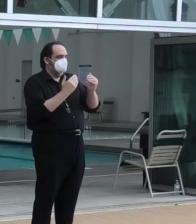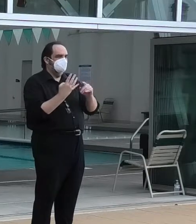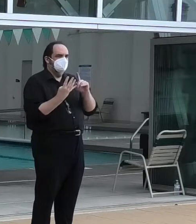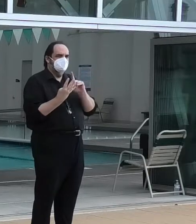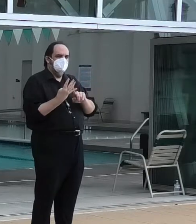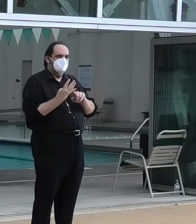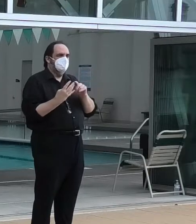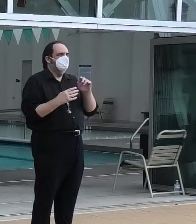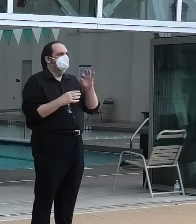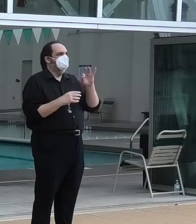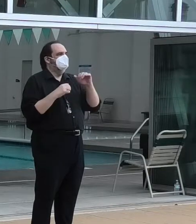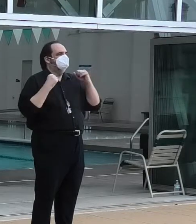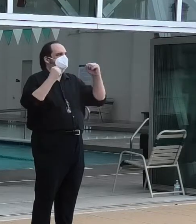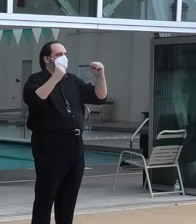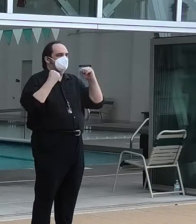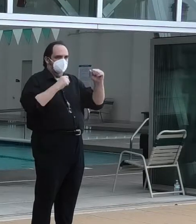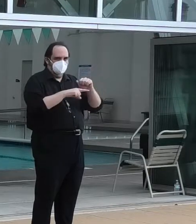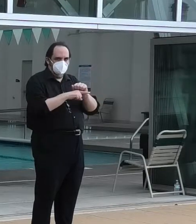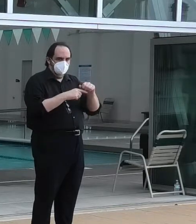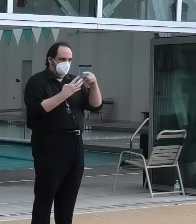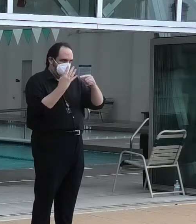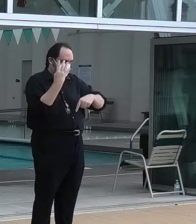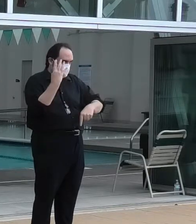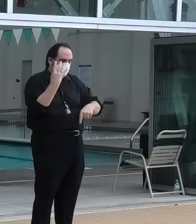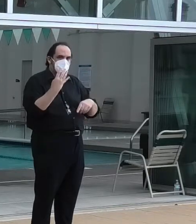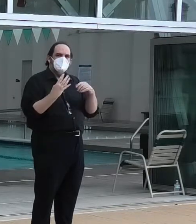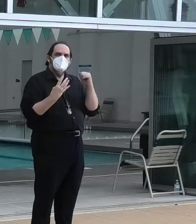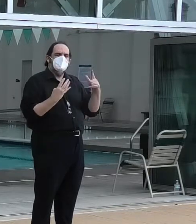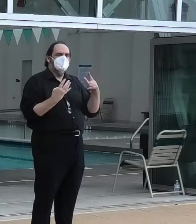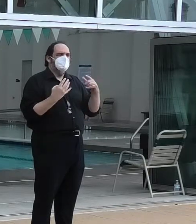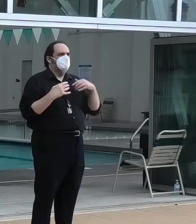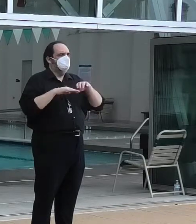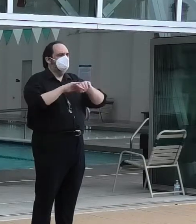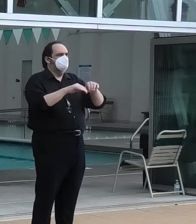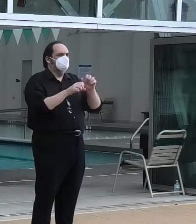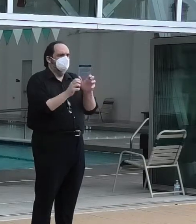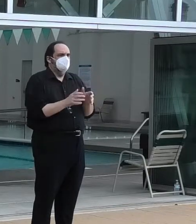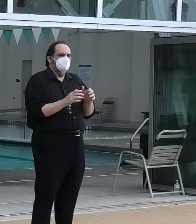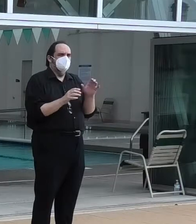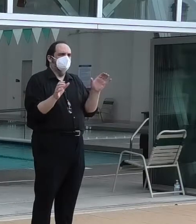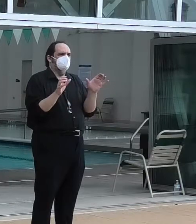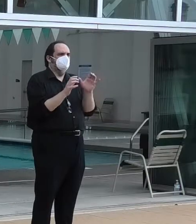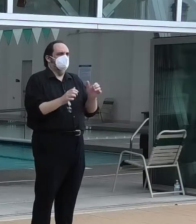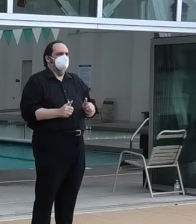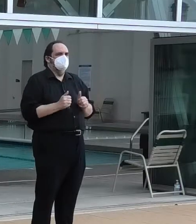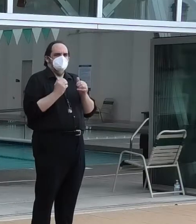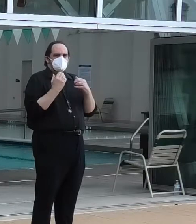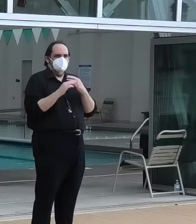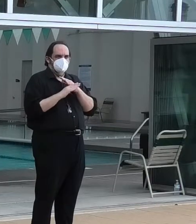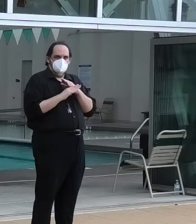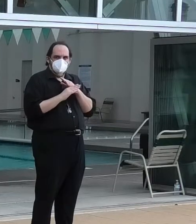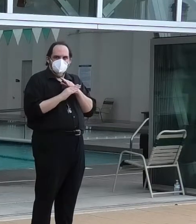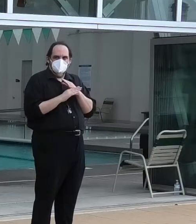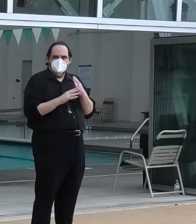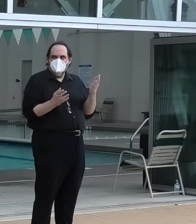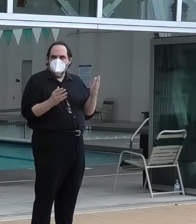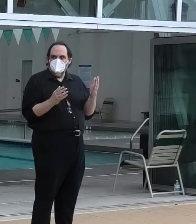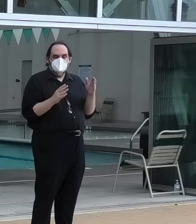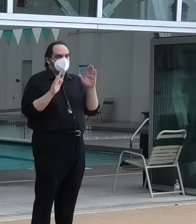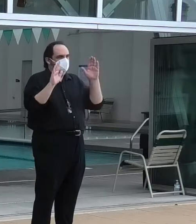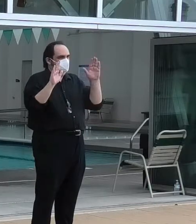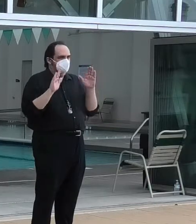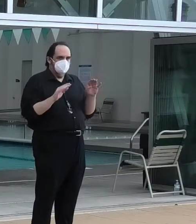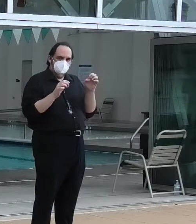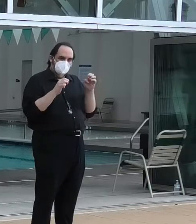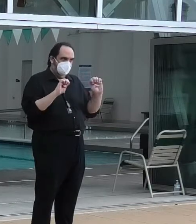and fitness training. All of our swim instructors are certified lifeguards. This was evident by the heroic effort